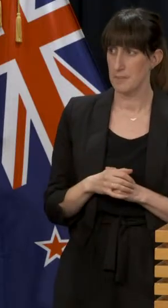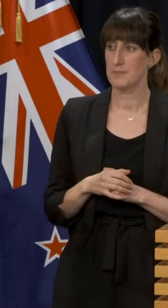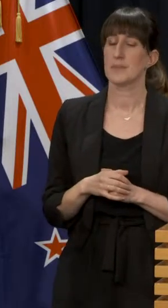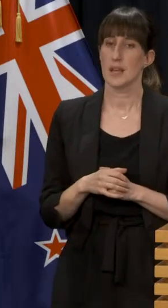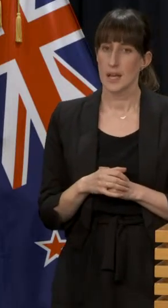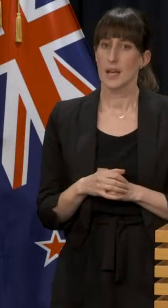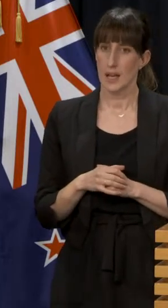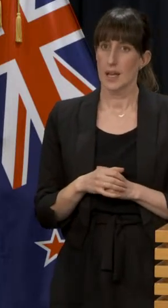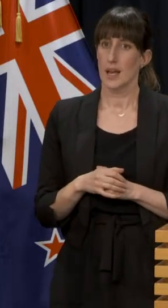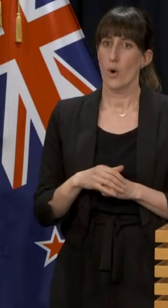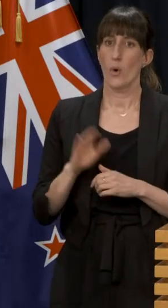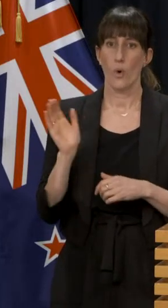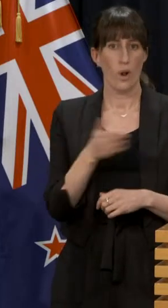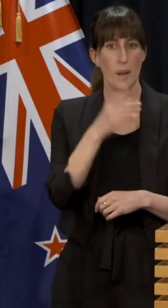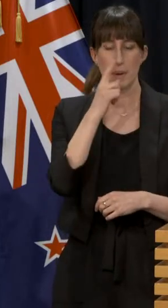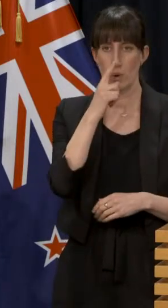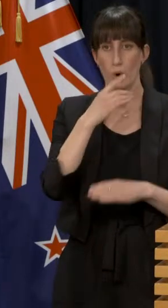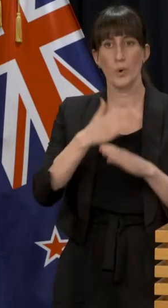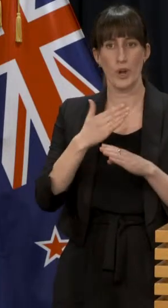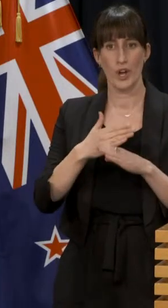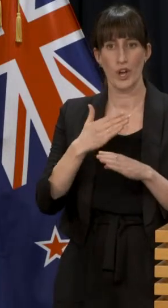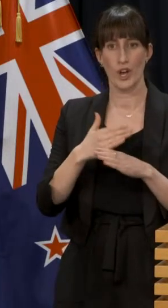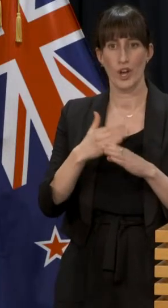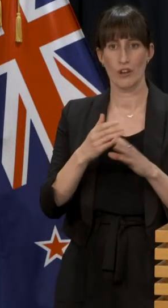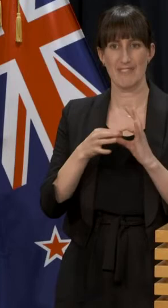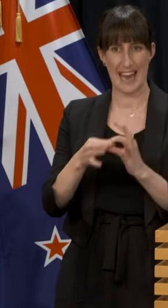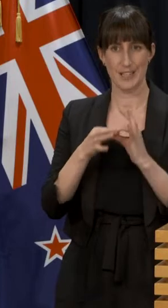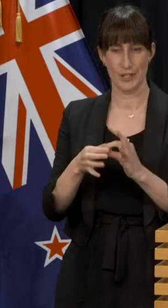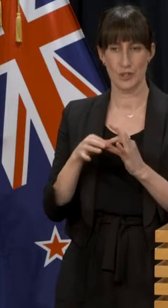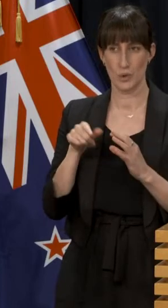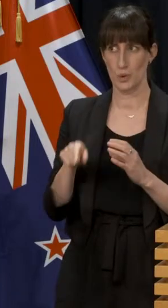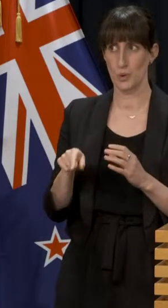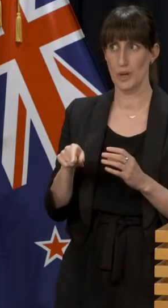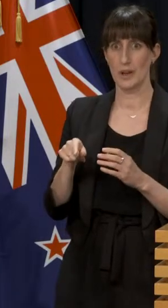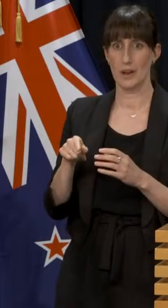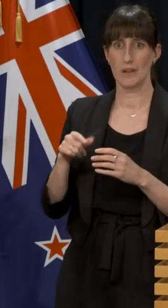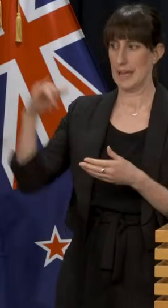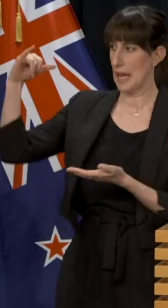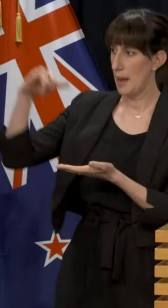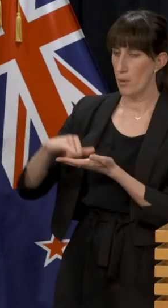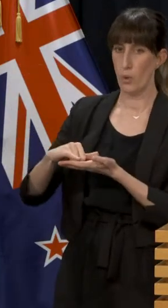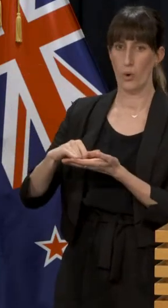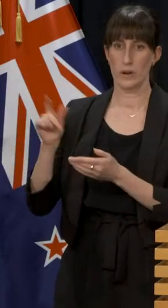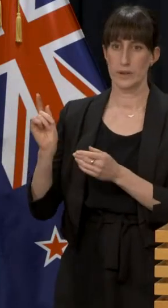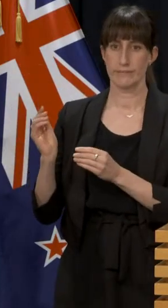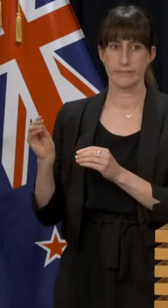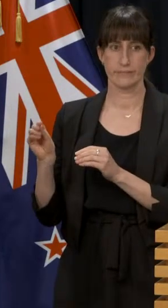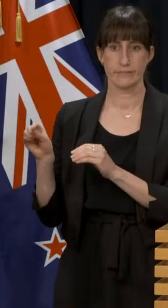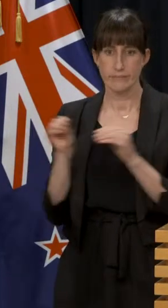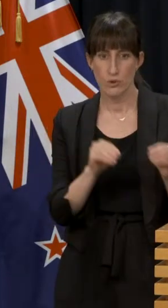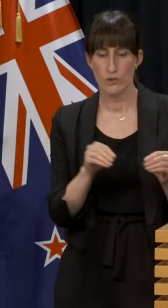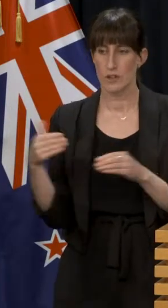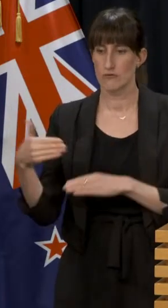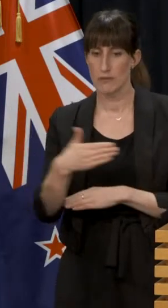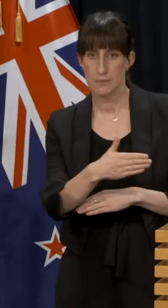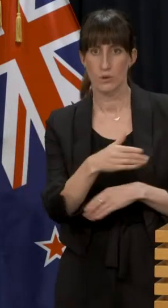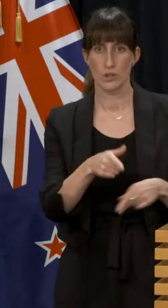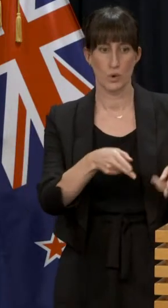chain, from when someone arrives through to when they arrive at an MIQ. We do have a testing program in place for all of those